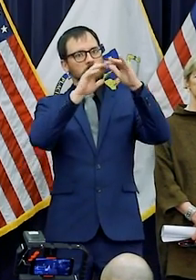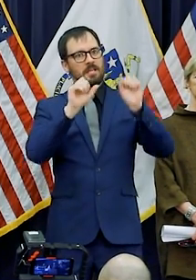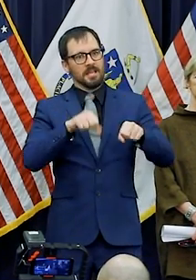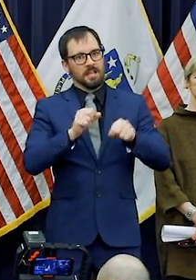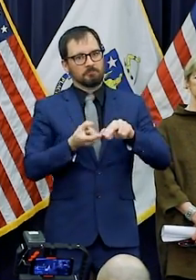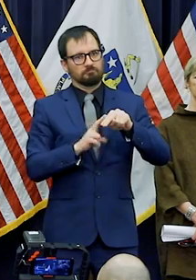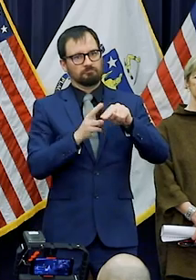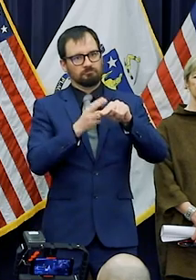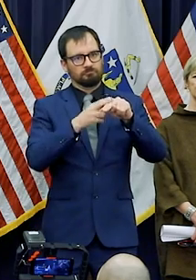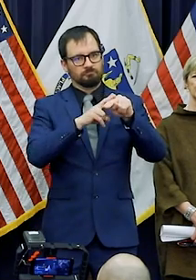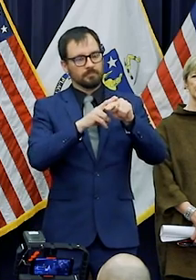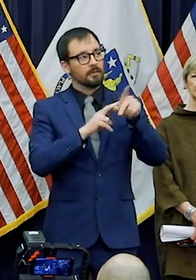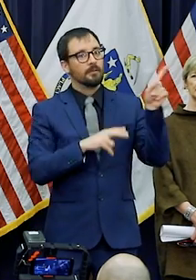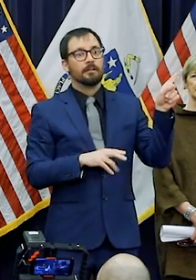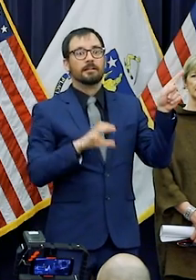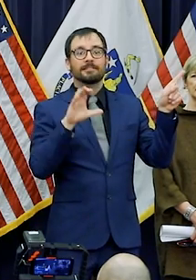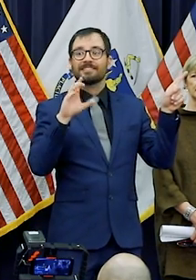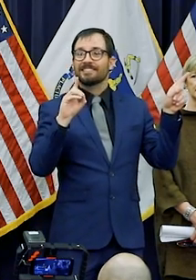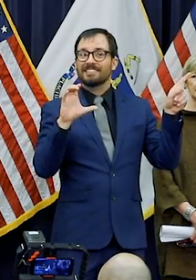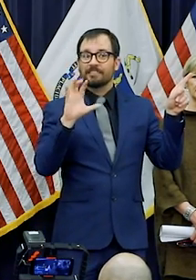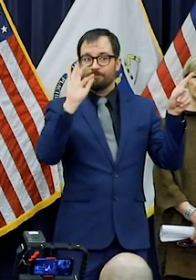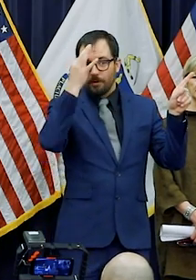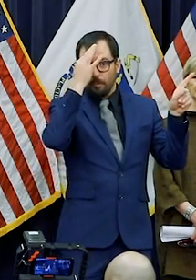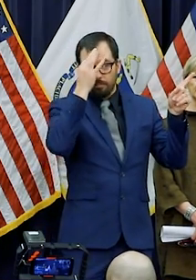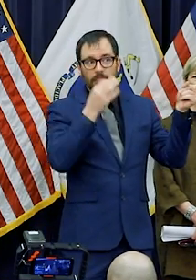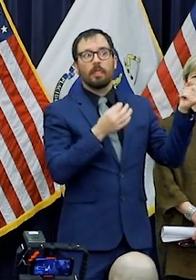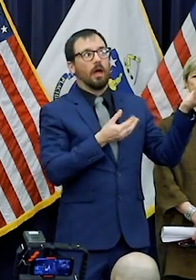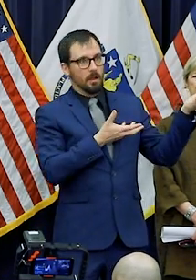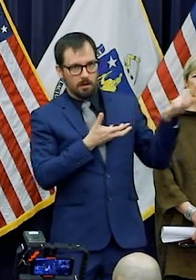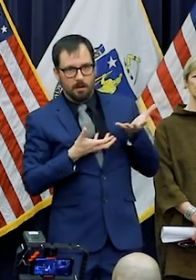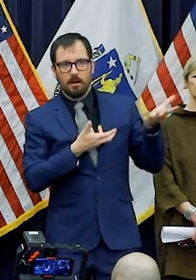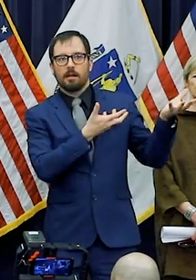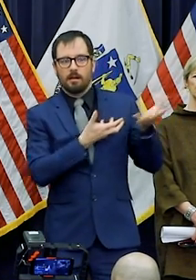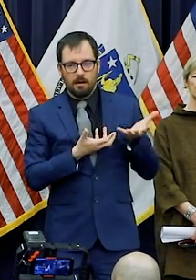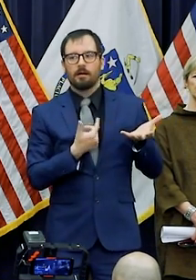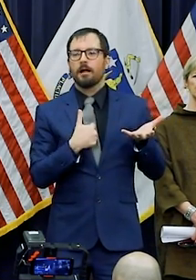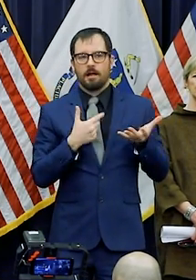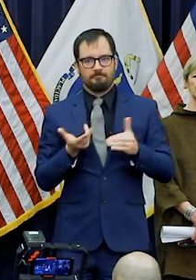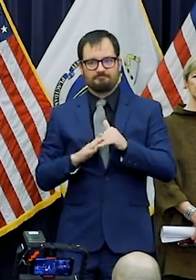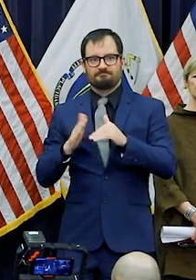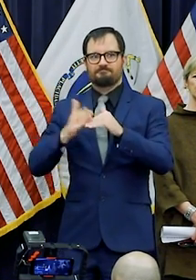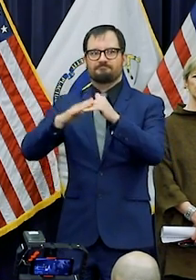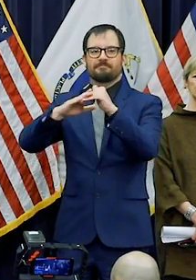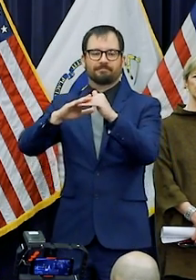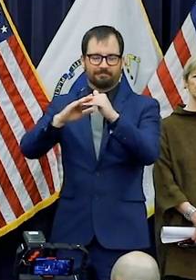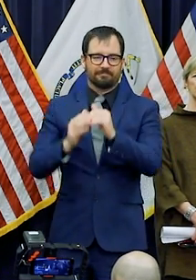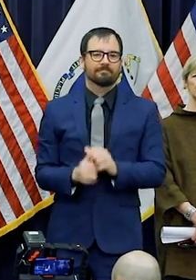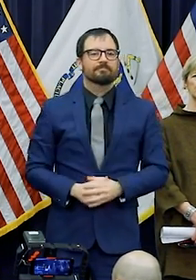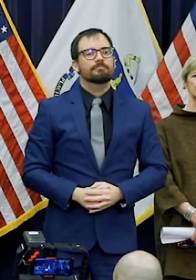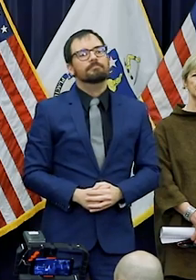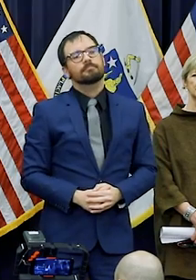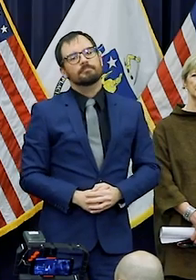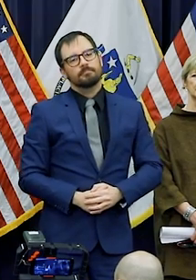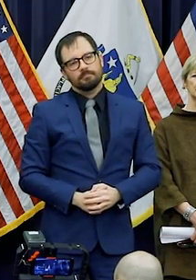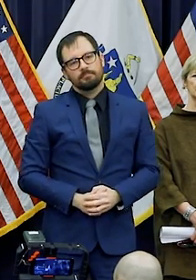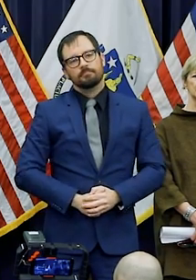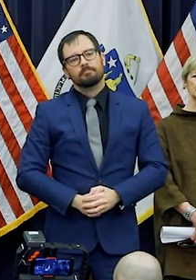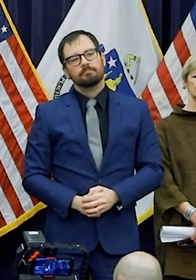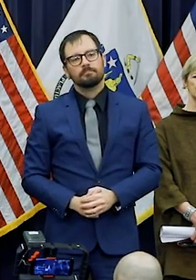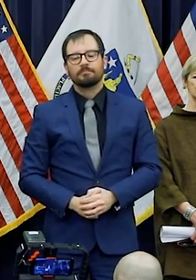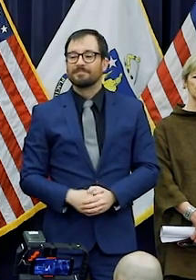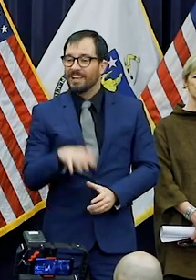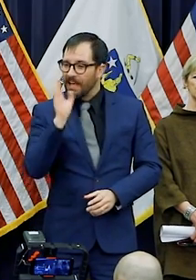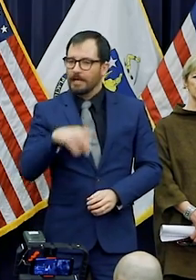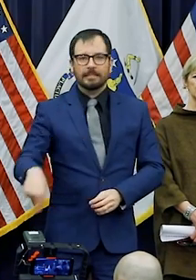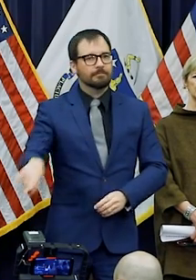testing capacity as well. But I understand that it is not at the fast pace that we would all prefer. Some of this is due